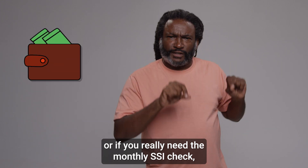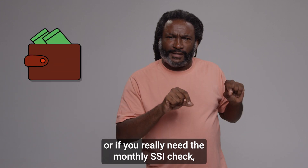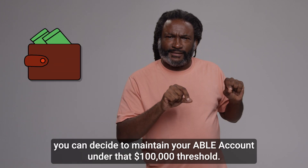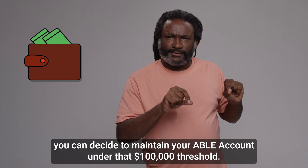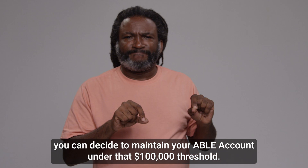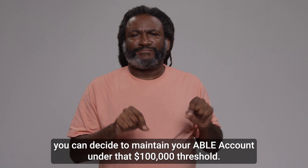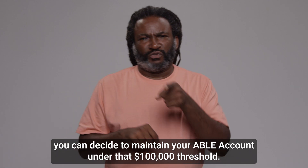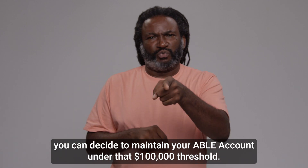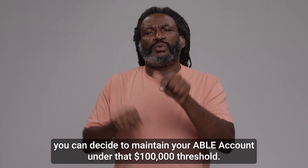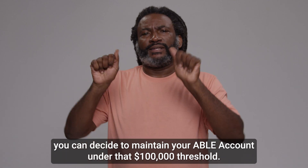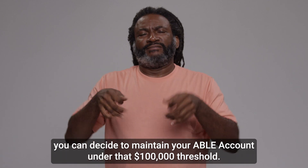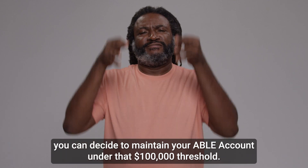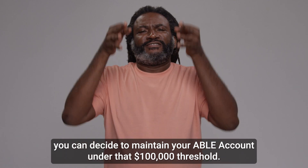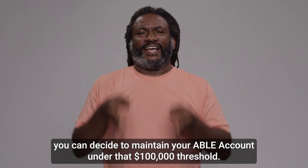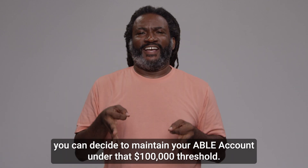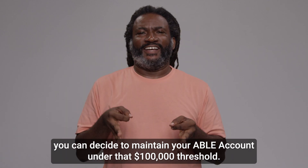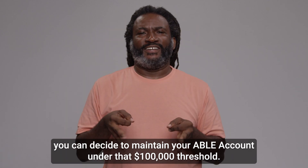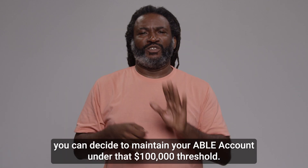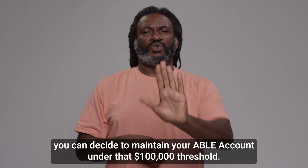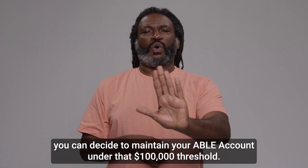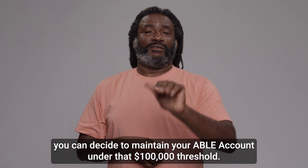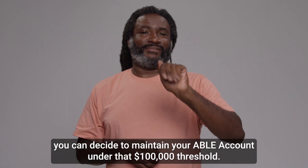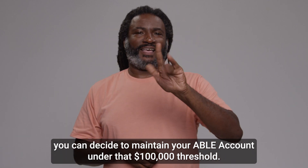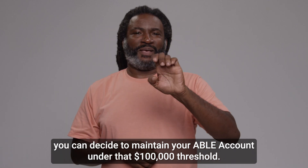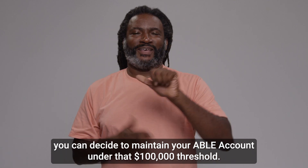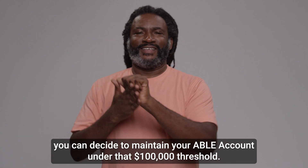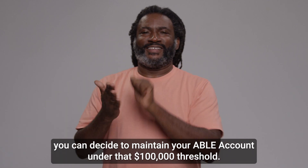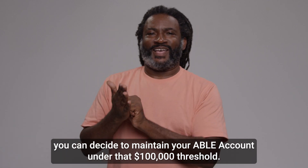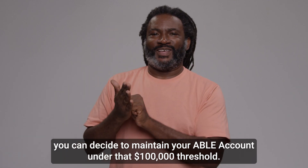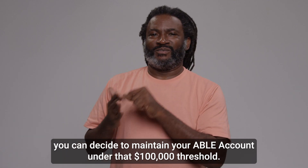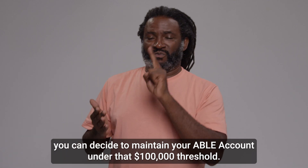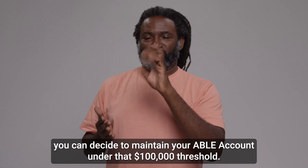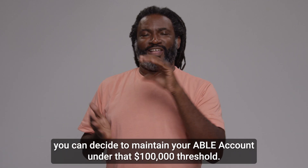you can decide to maintain your ABLE account under that $100,000 threshold.